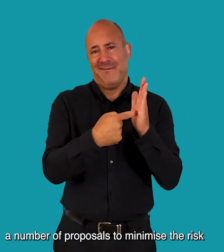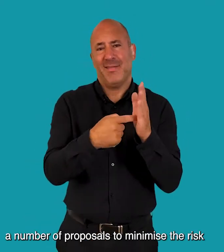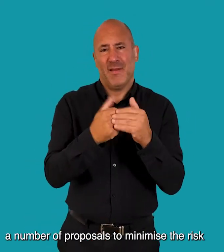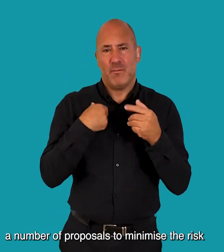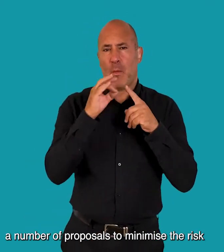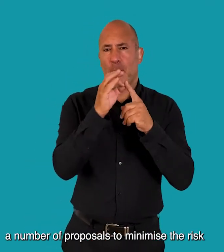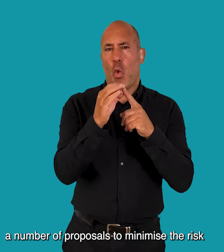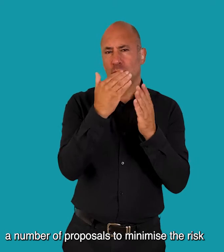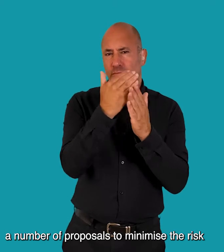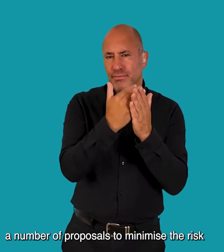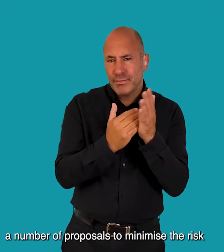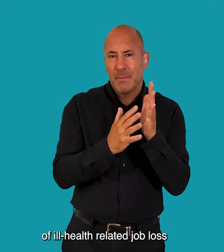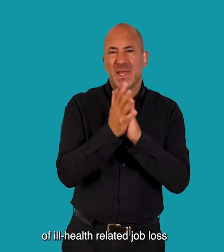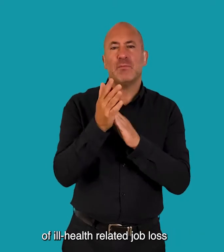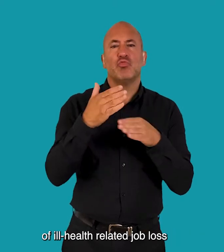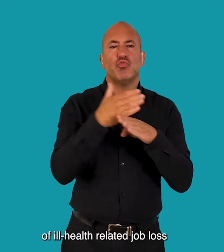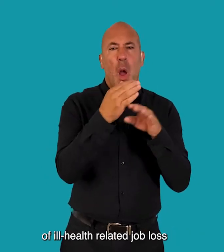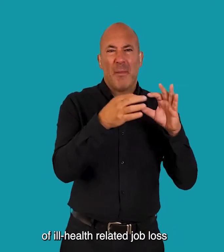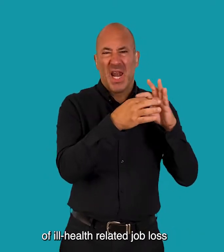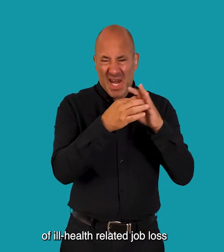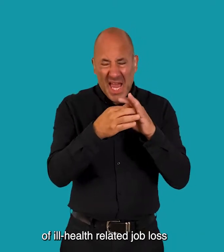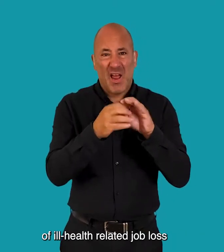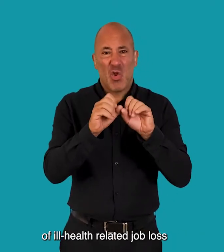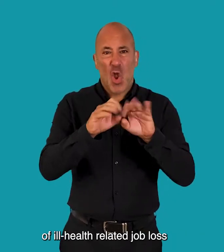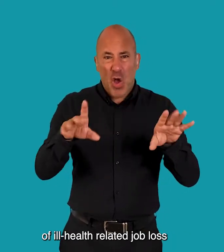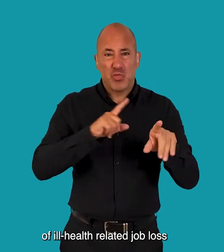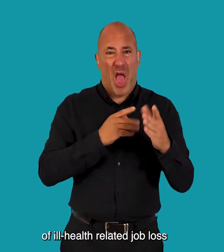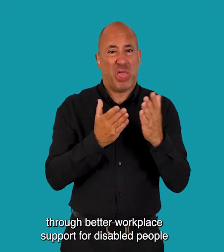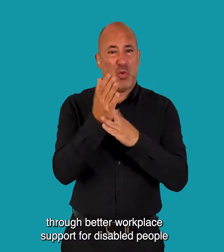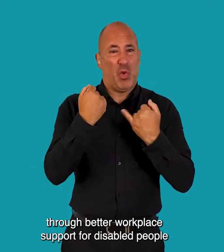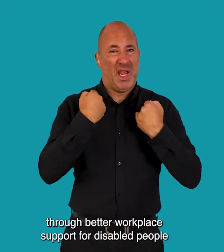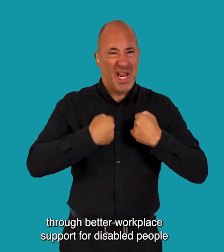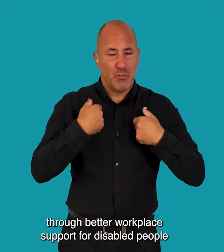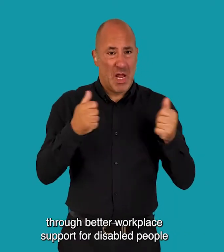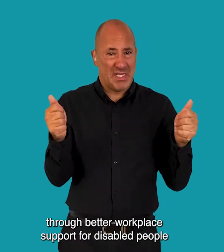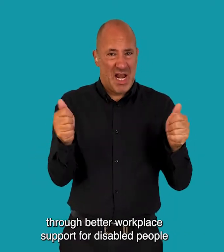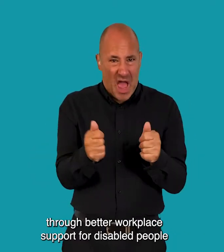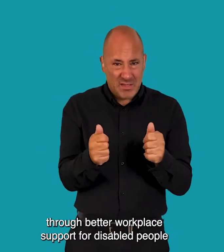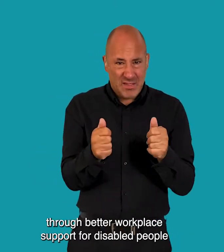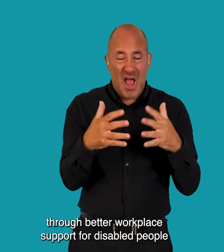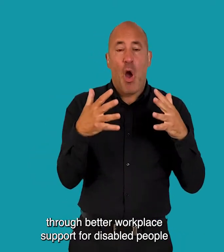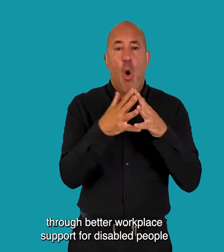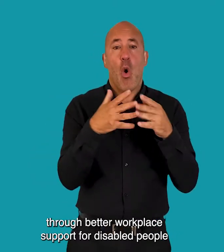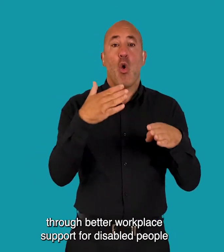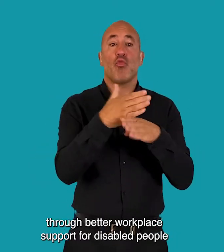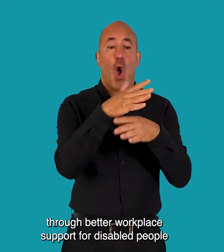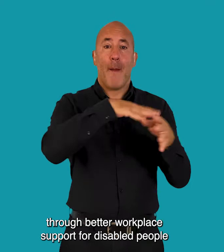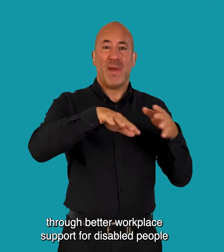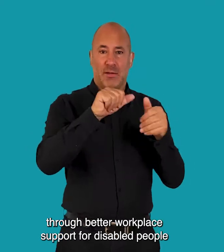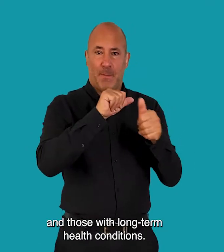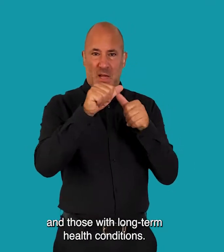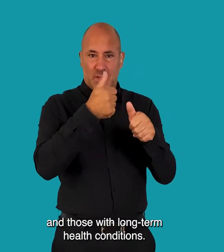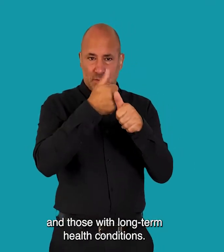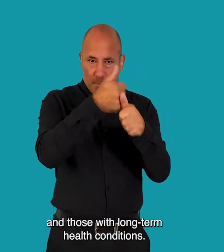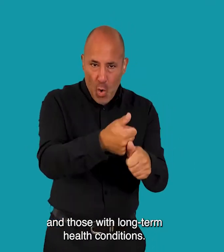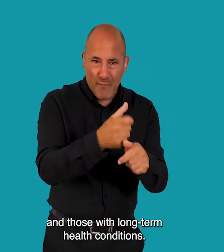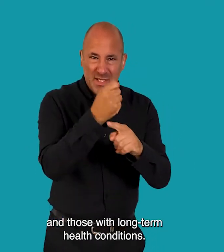to minimise the risk of ill health-related job loss through better workplace support for disabled people and those with long-term